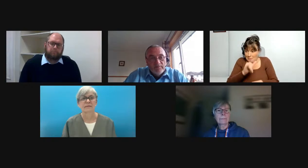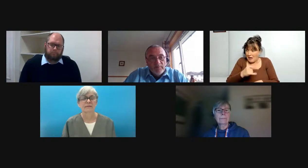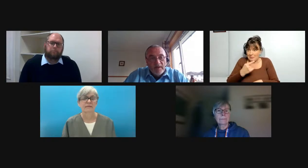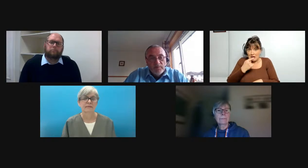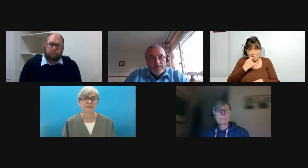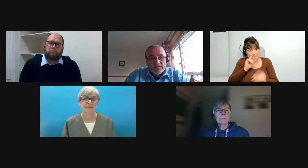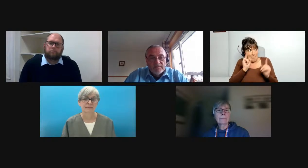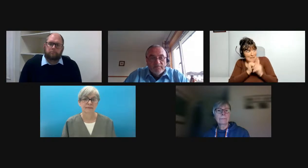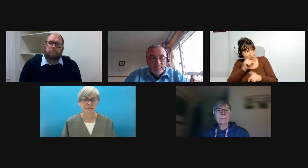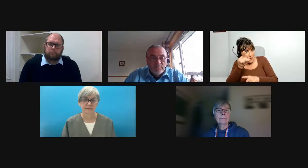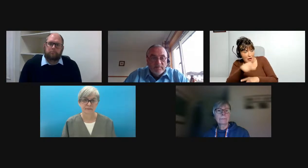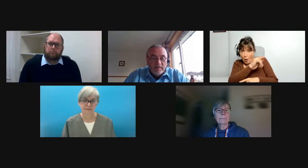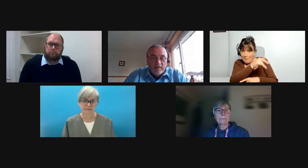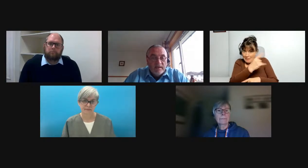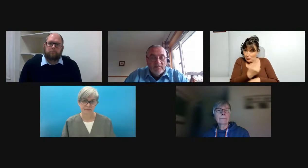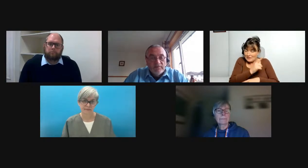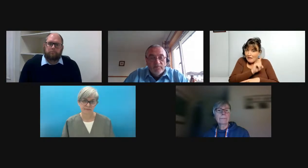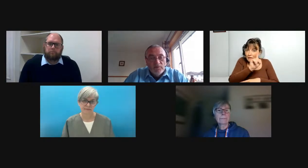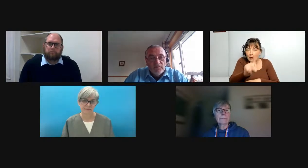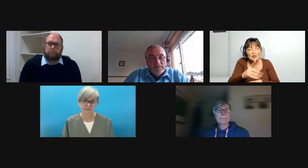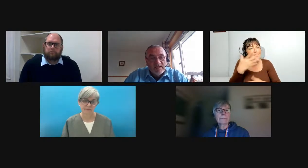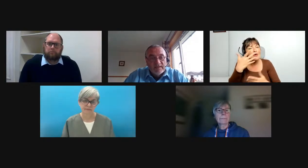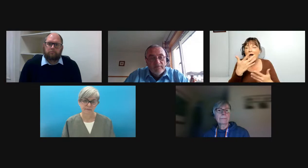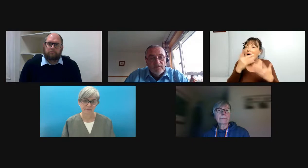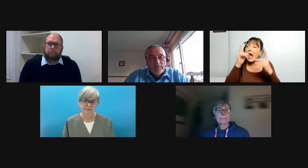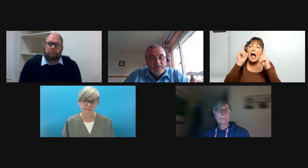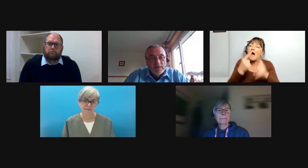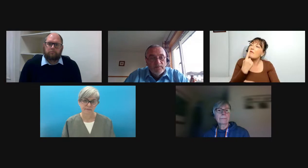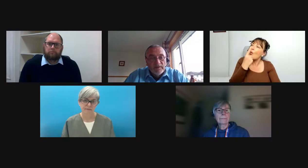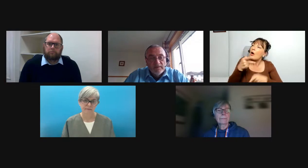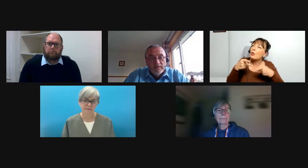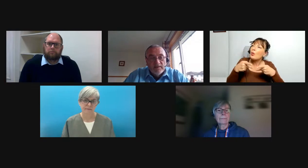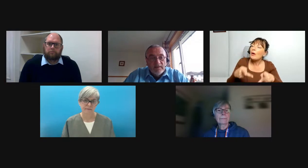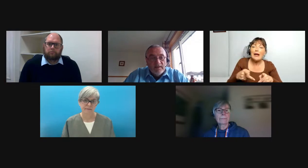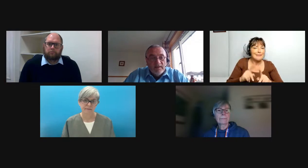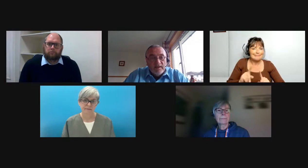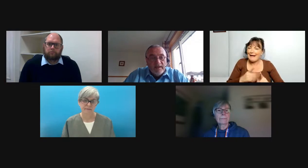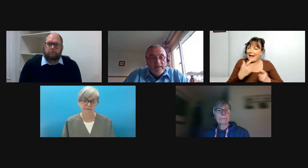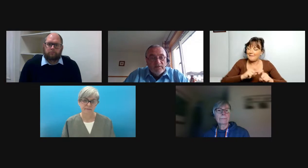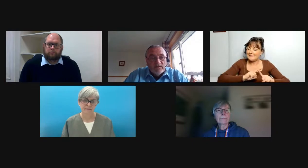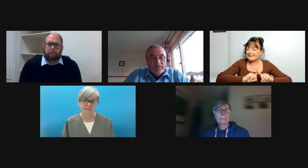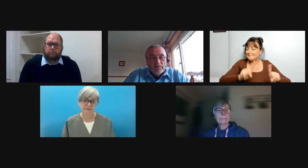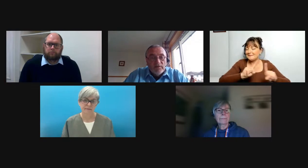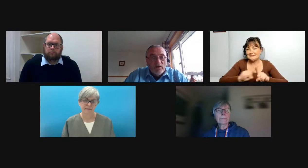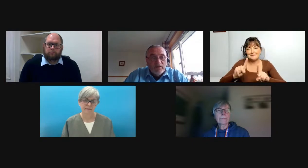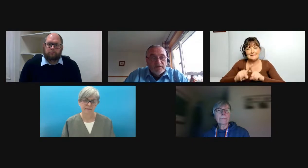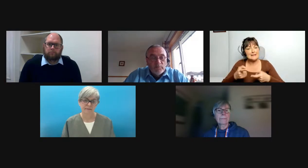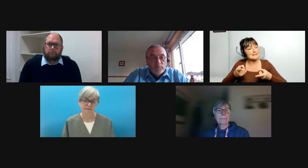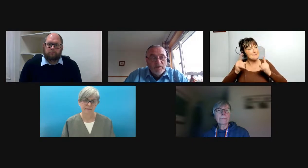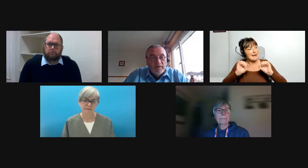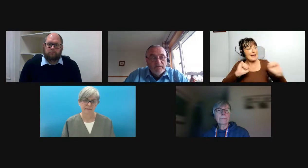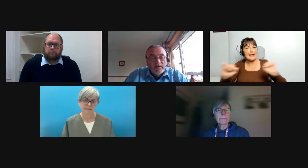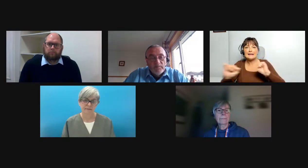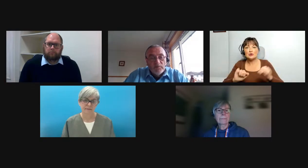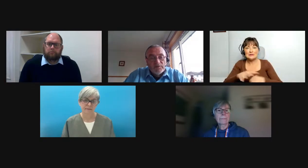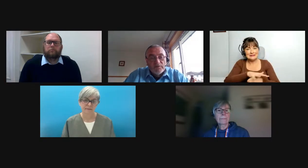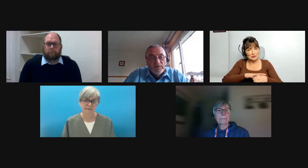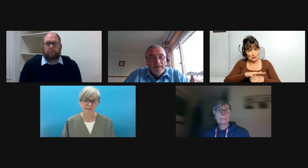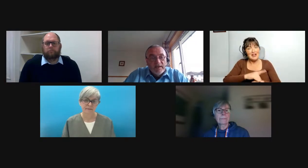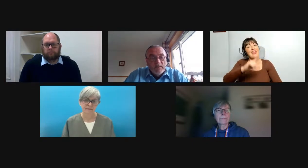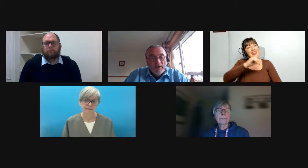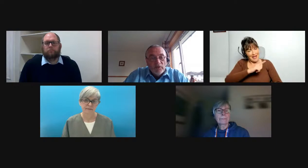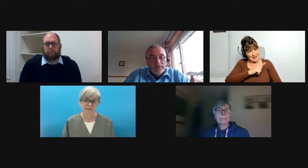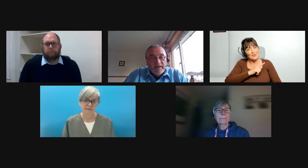different pathways, and starting from self-care to other support being available.